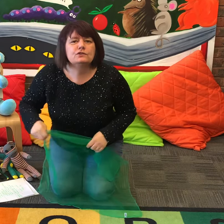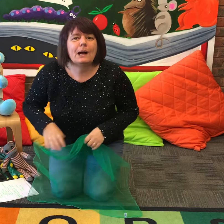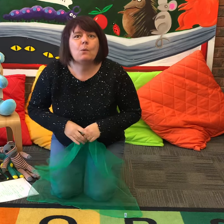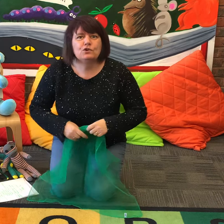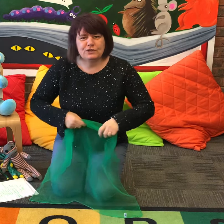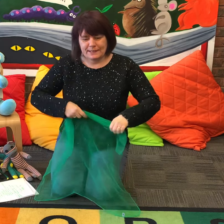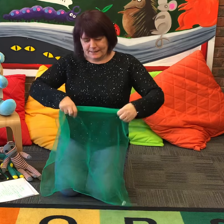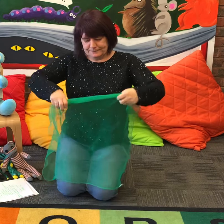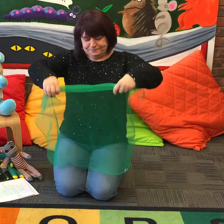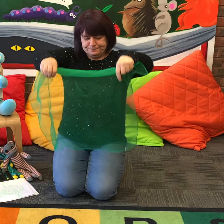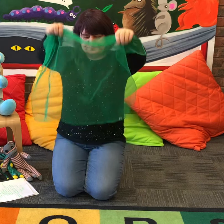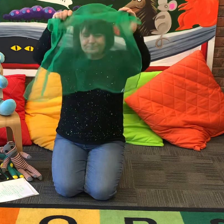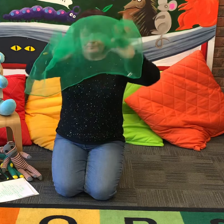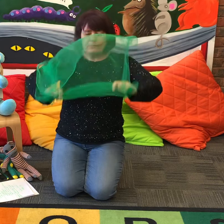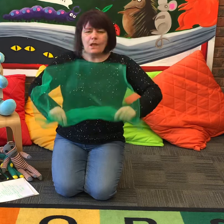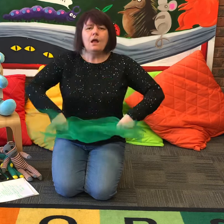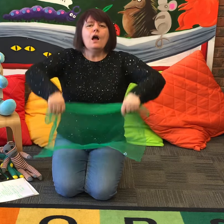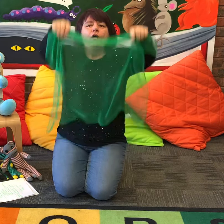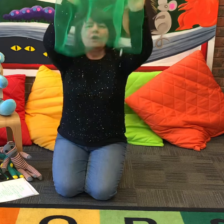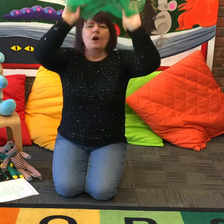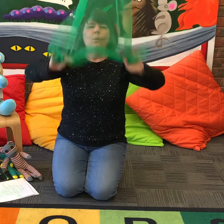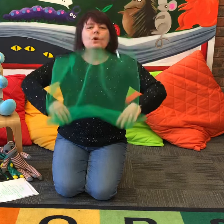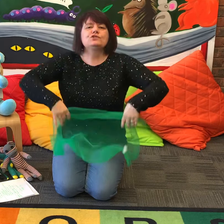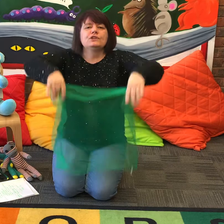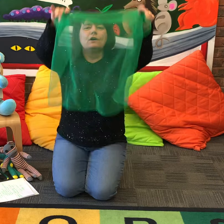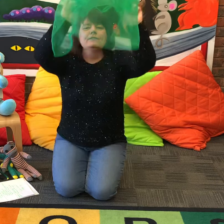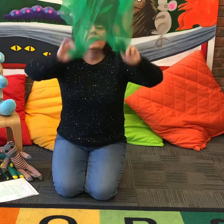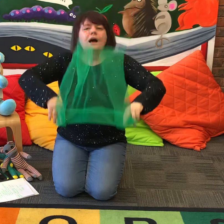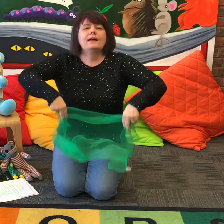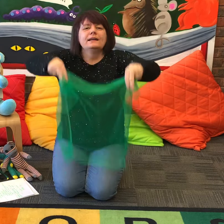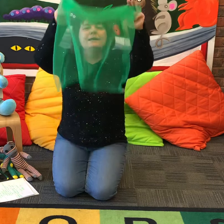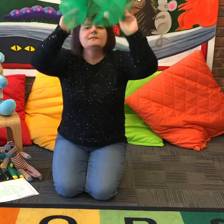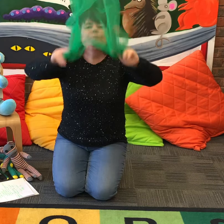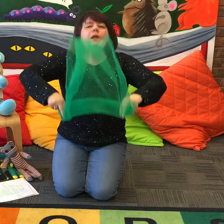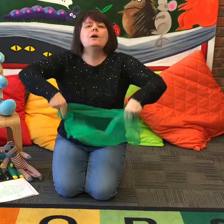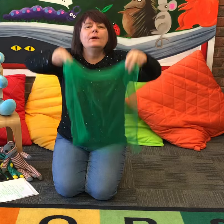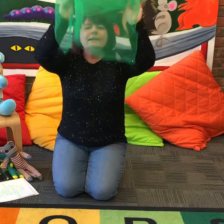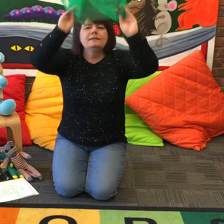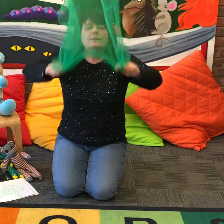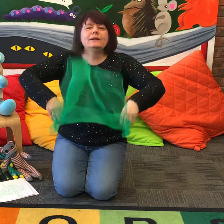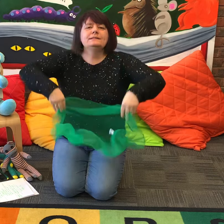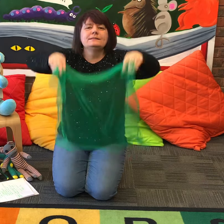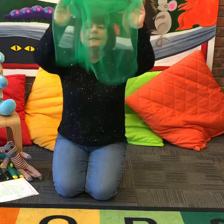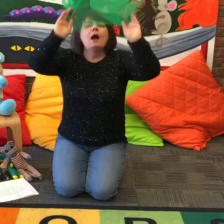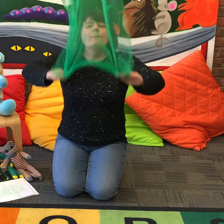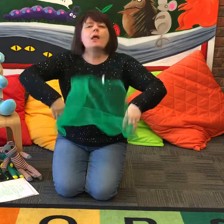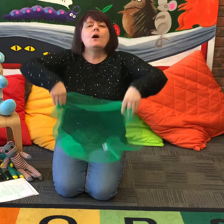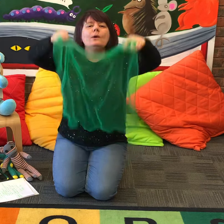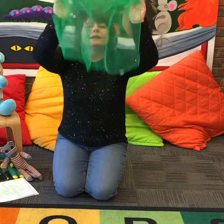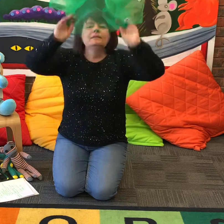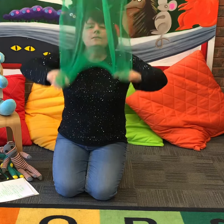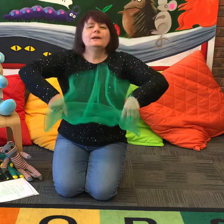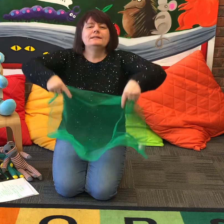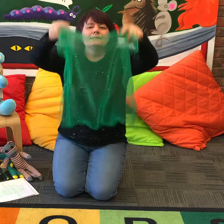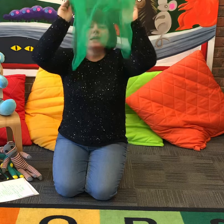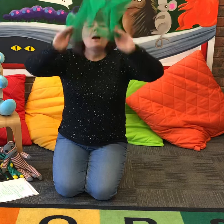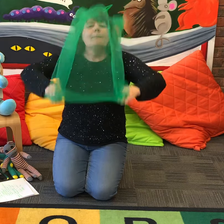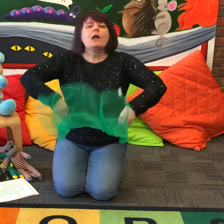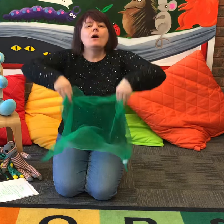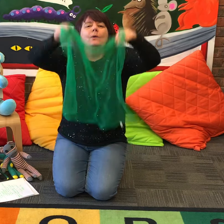our washing. The washing on the line is blowing in the wind, blowing in the wind, blowing in